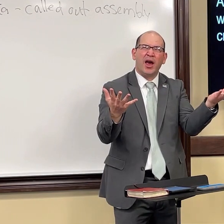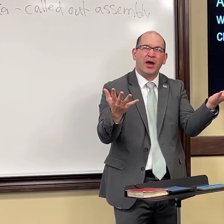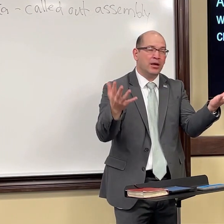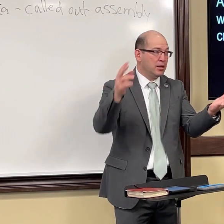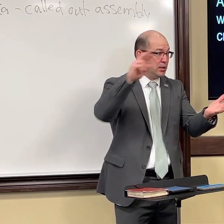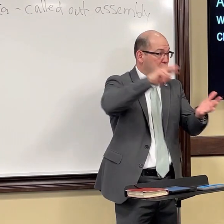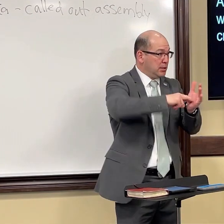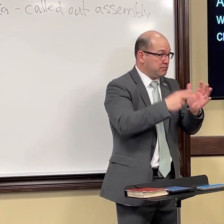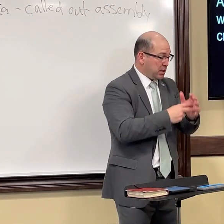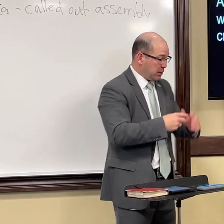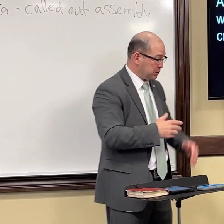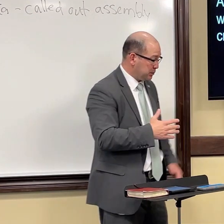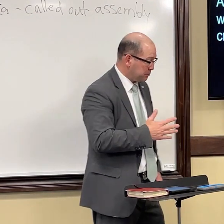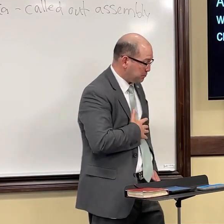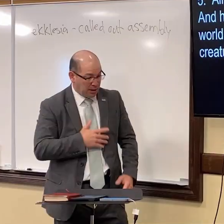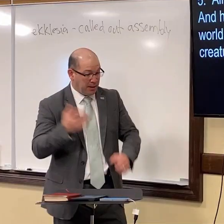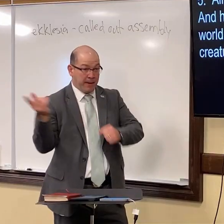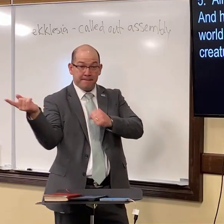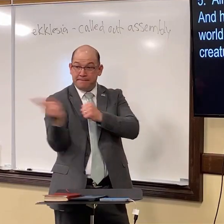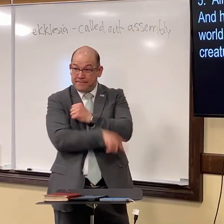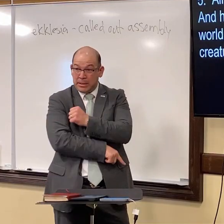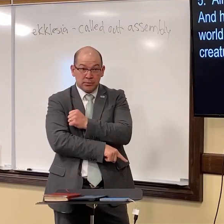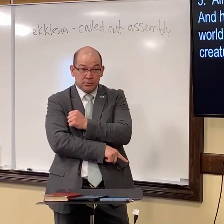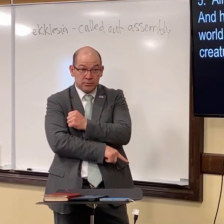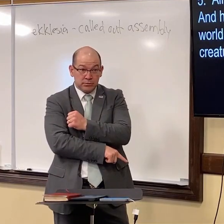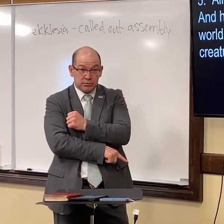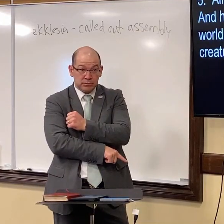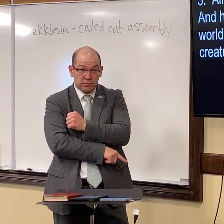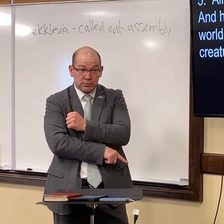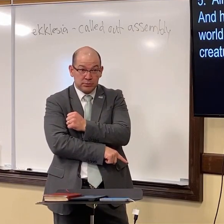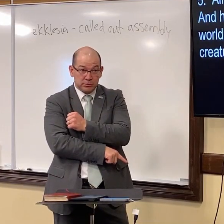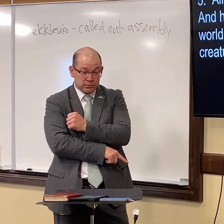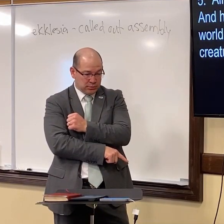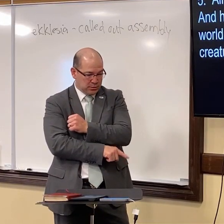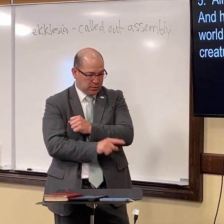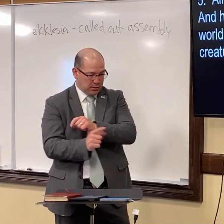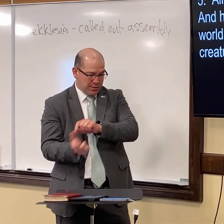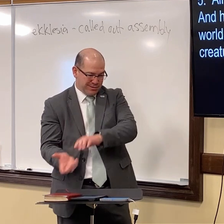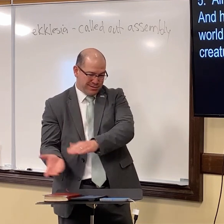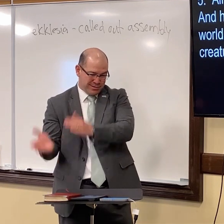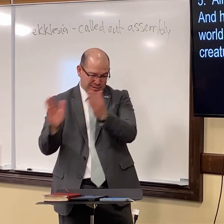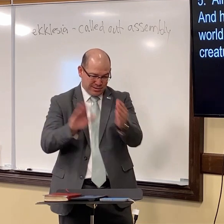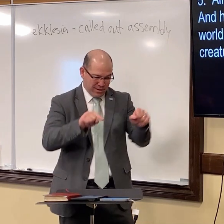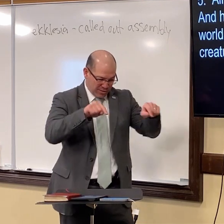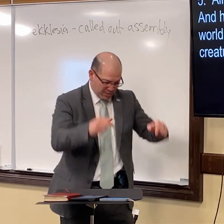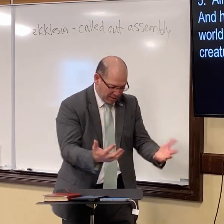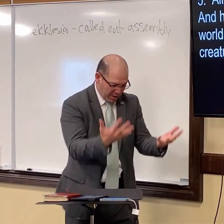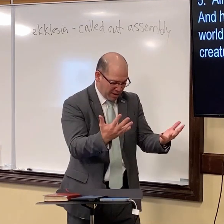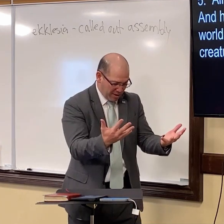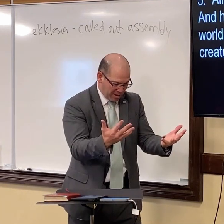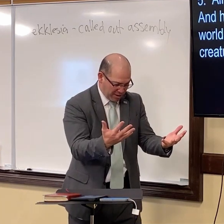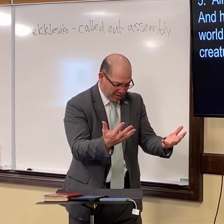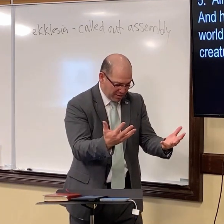What does that mean? It means that my punishment to die and go to